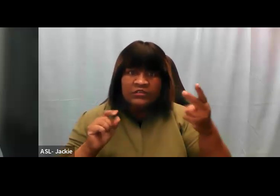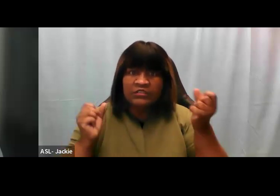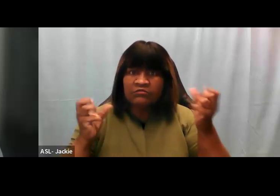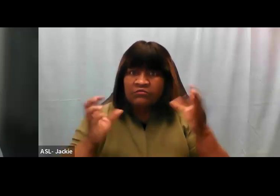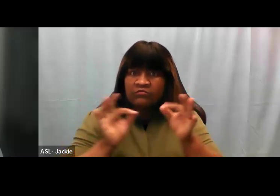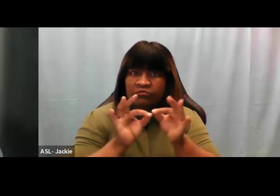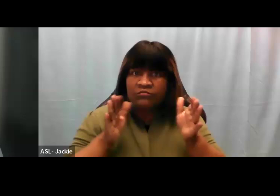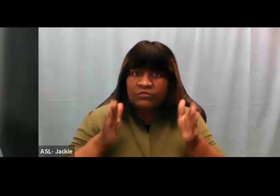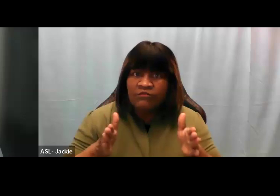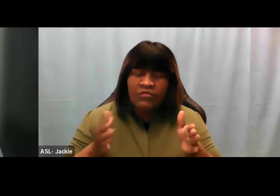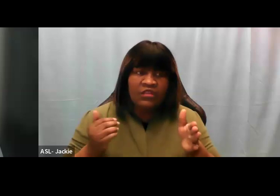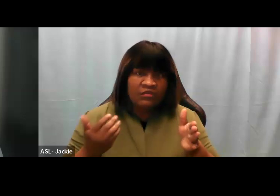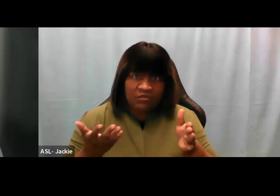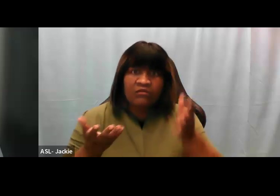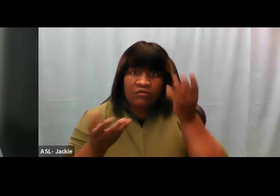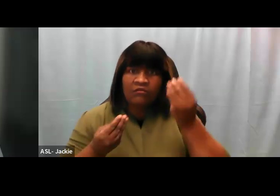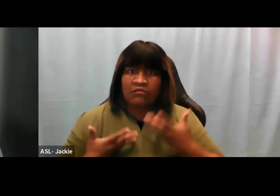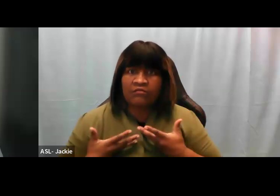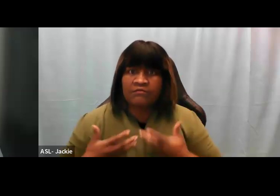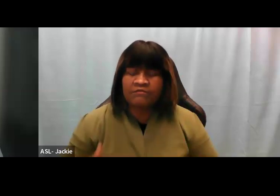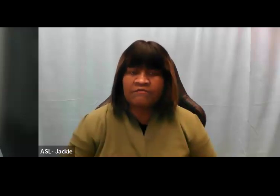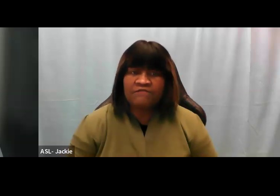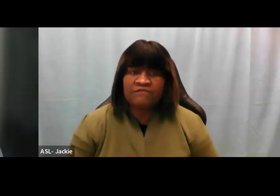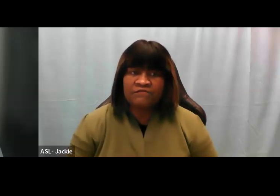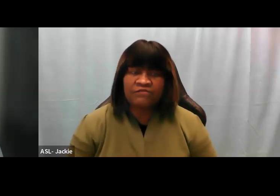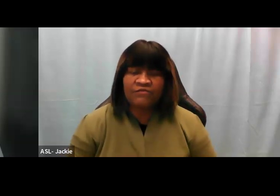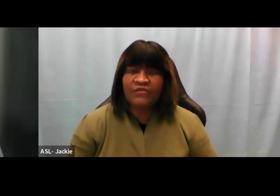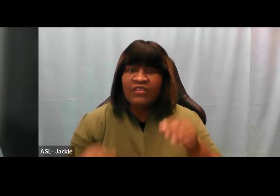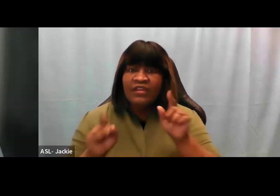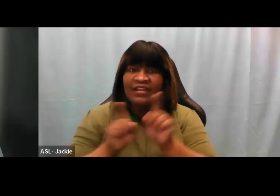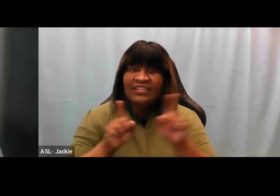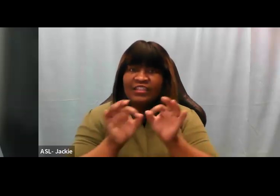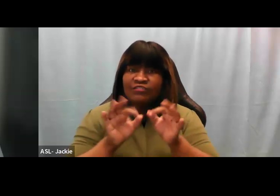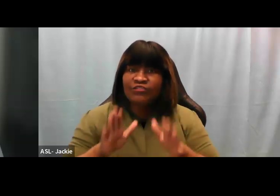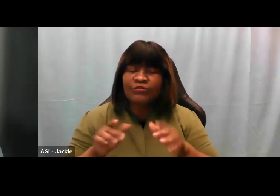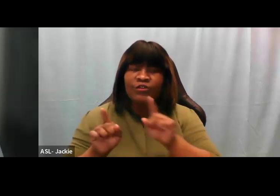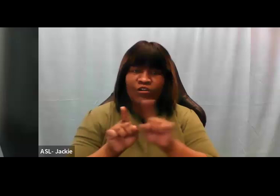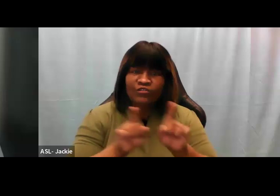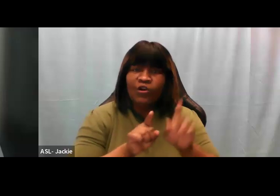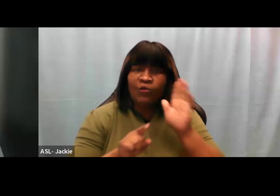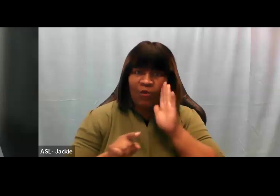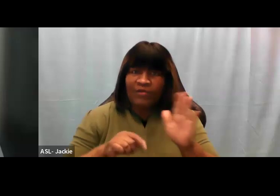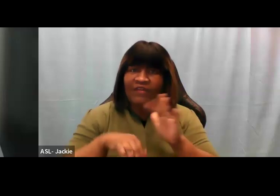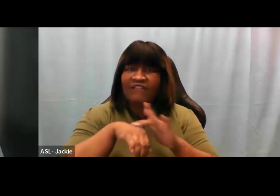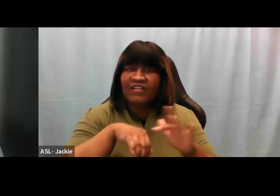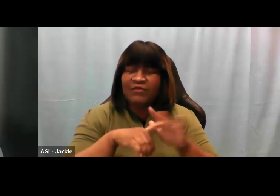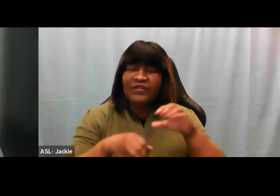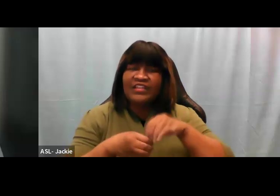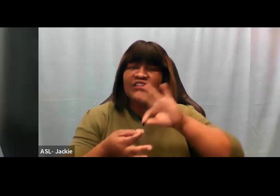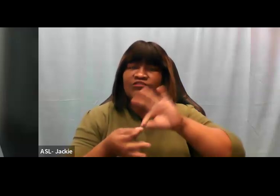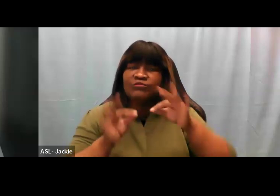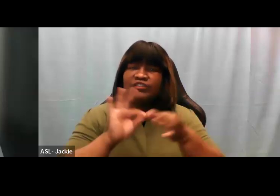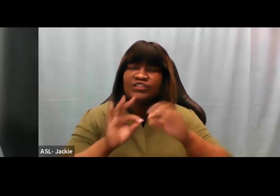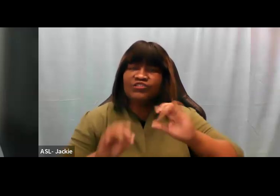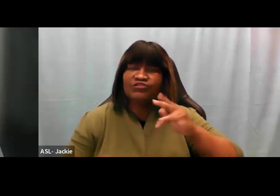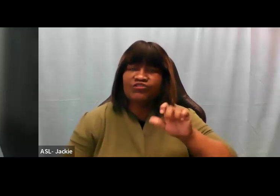if you cannot see the interpreters. The interpreters will also be available in the interpretation